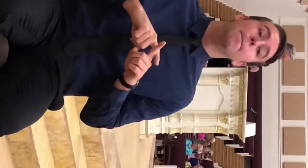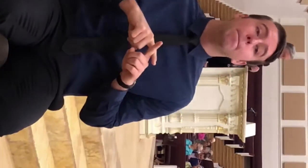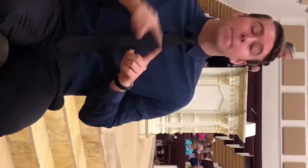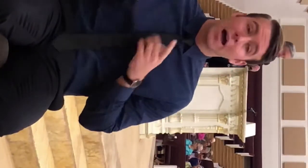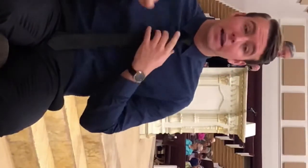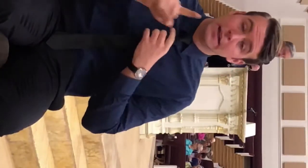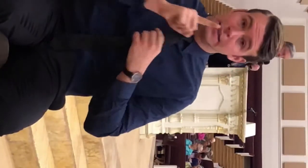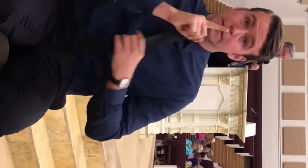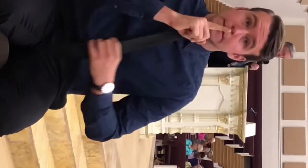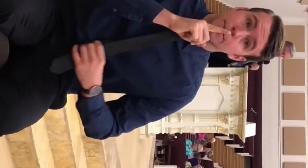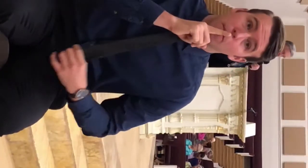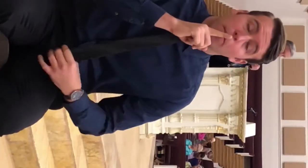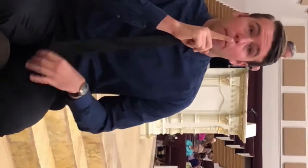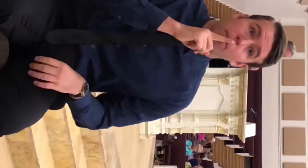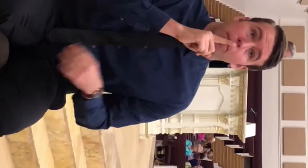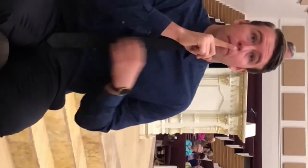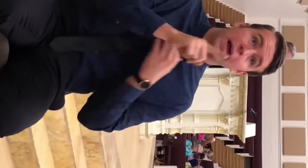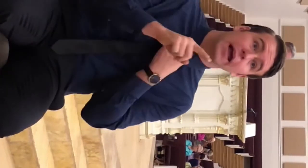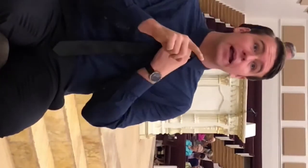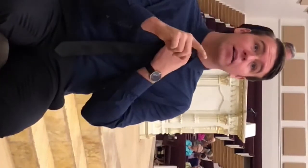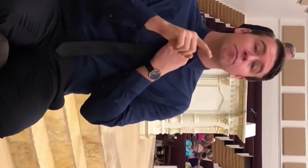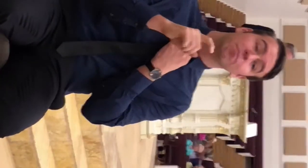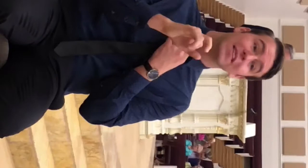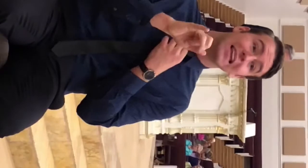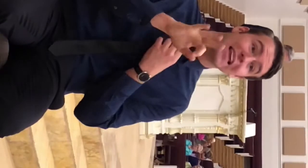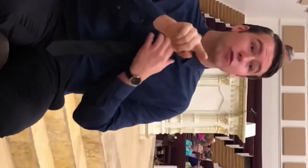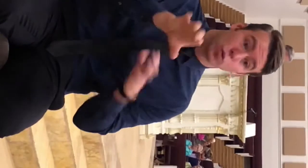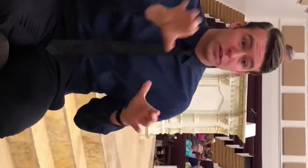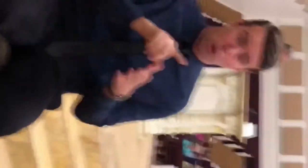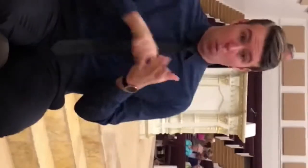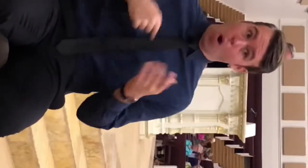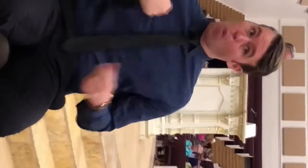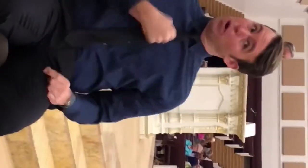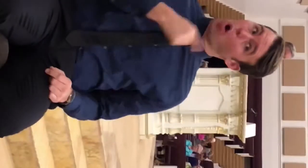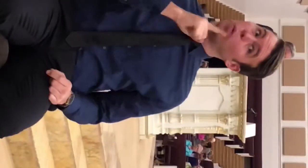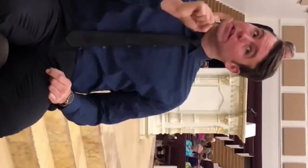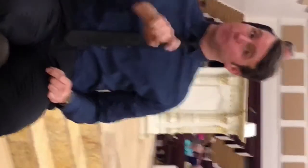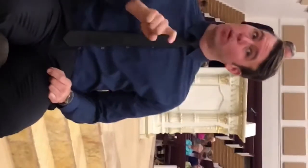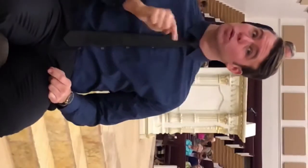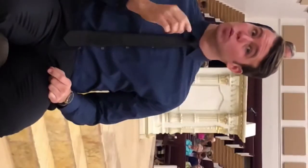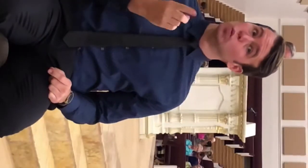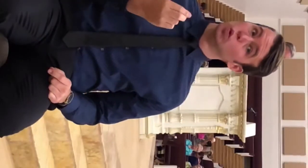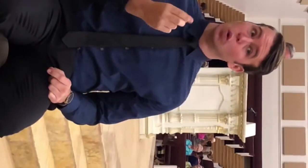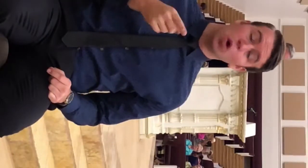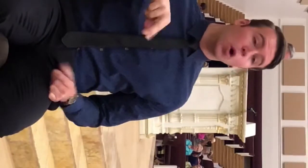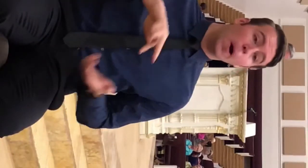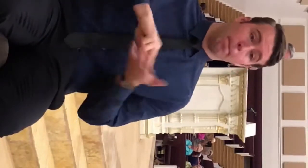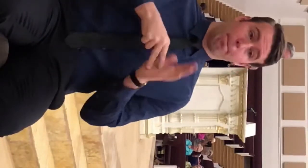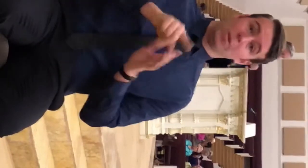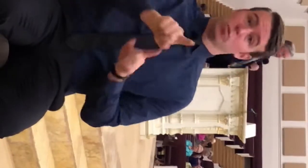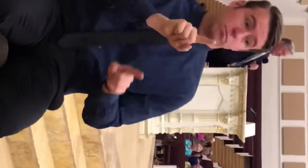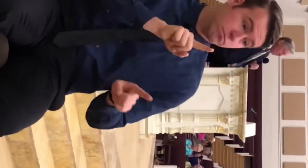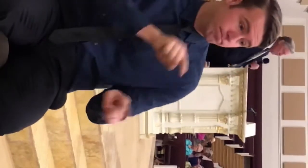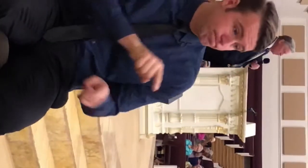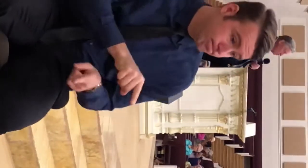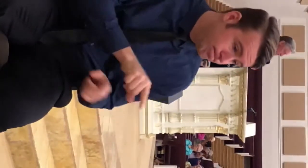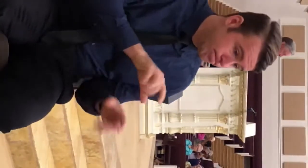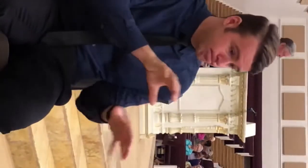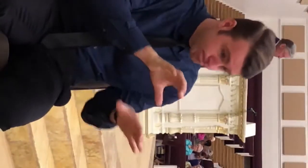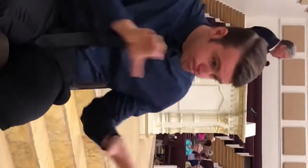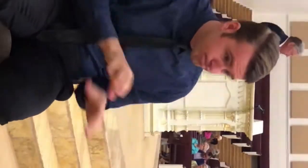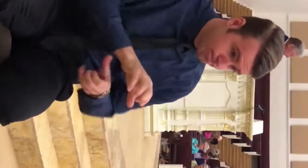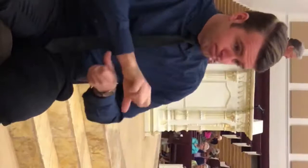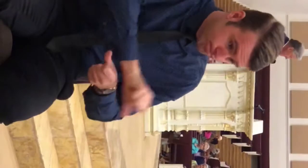it's been, if you did what we're supposed to do, you attended to the kind of work you